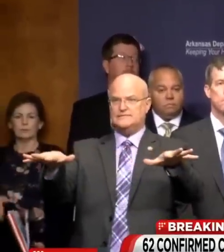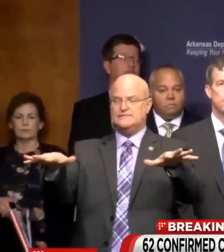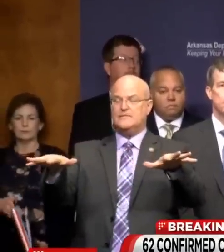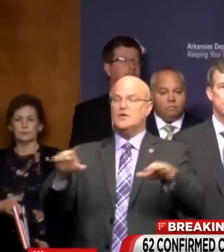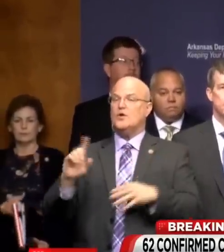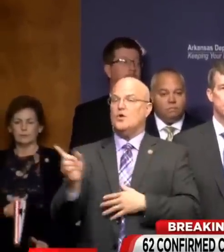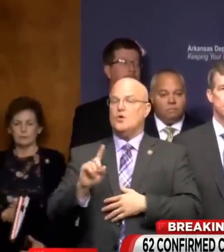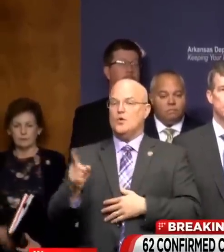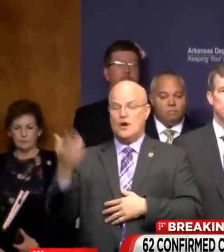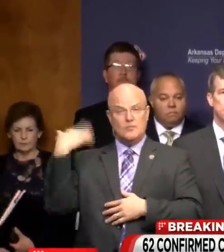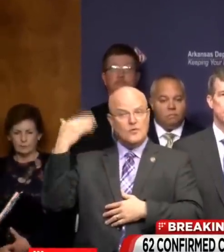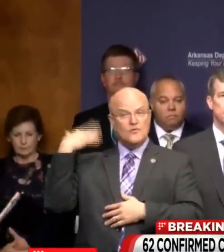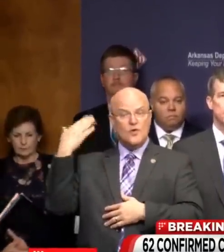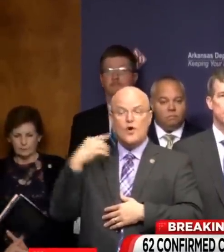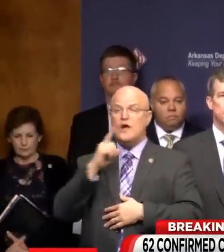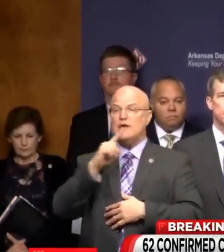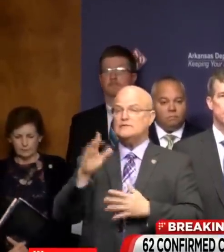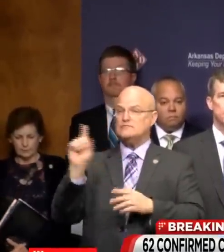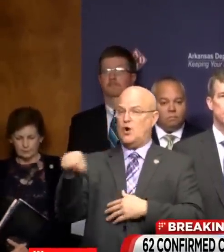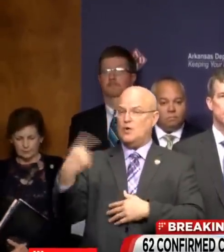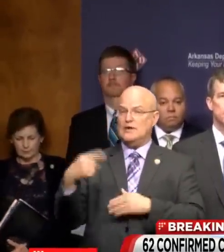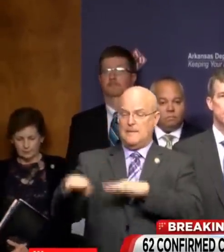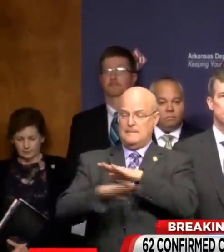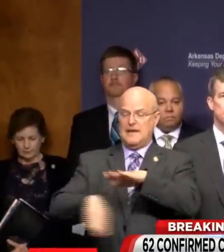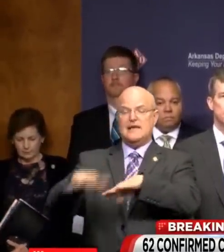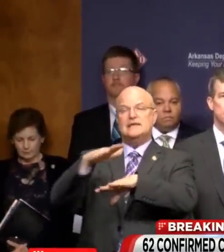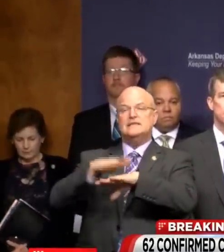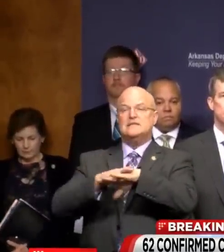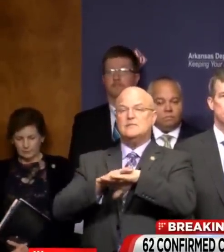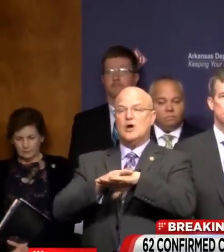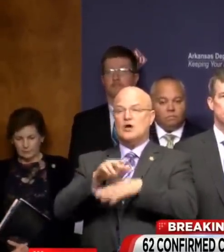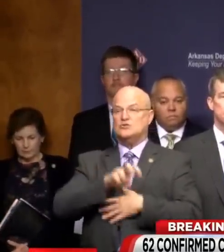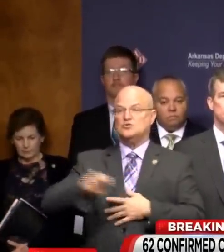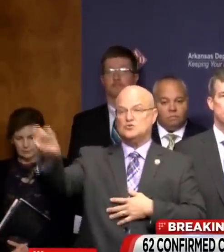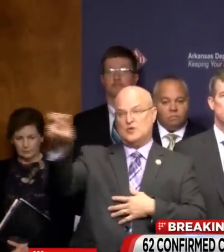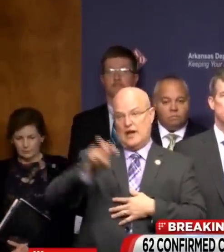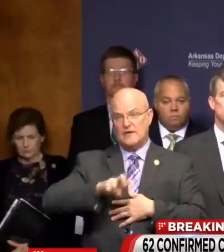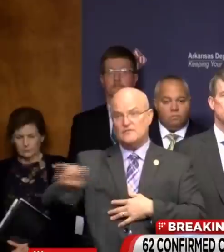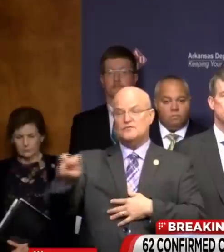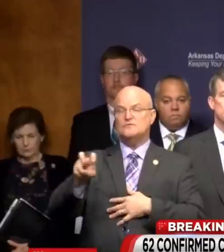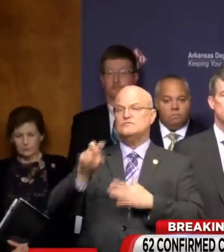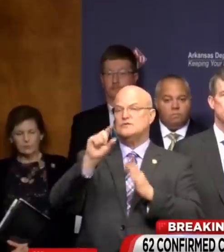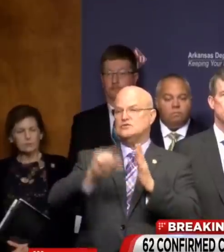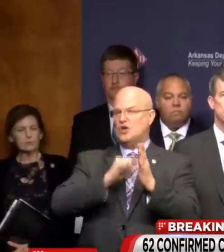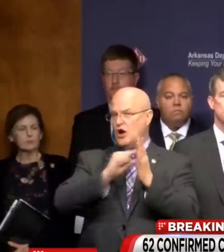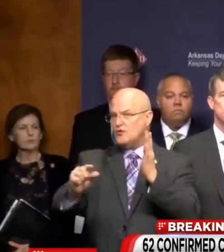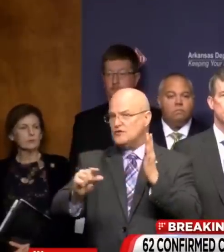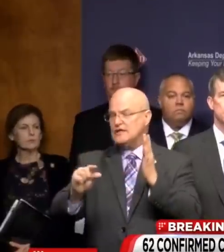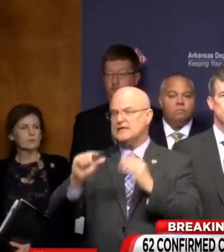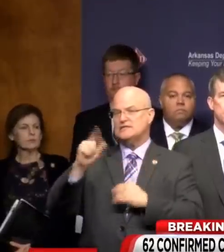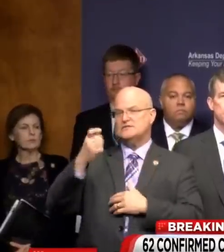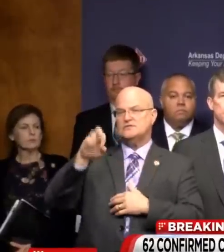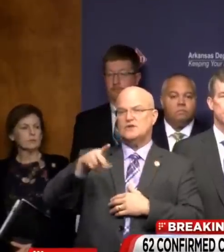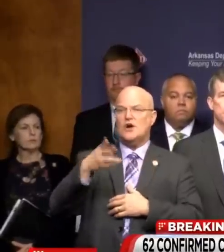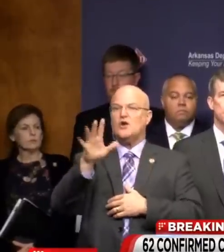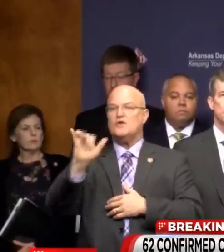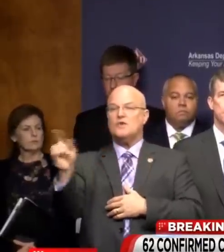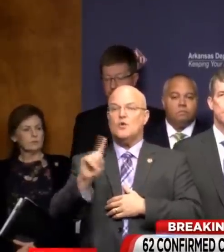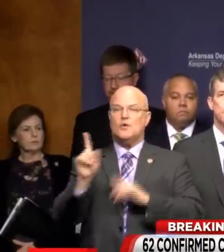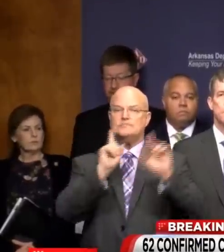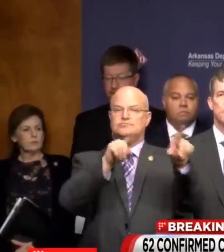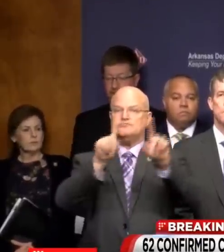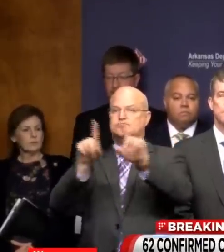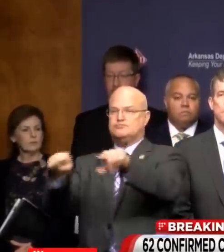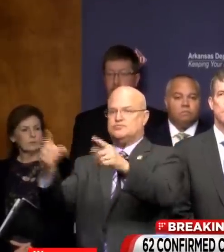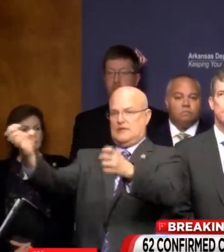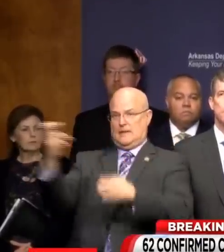And whereas before it was primarily based upon travel, geography of where they have traveled to